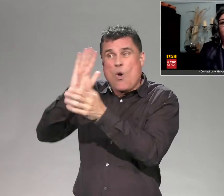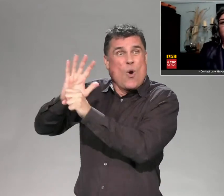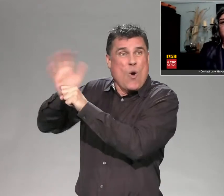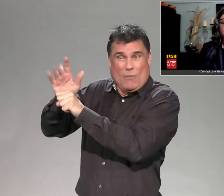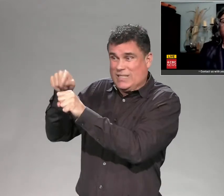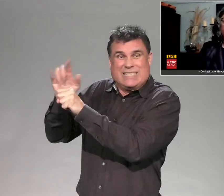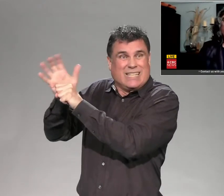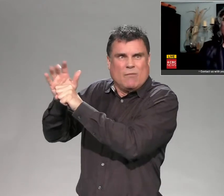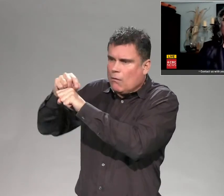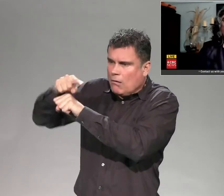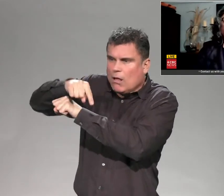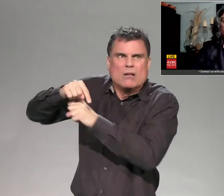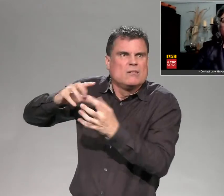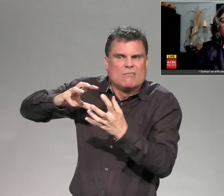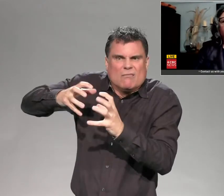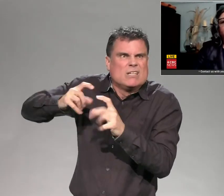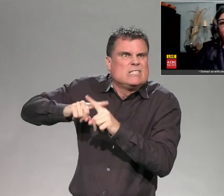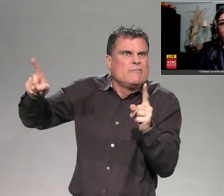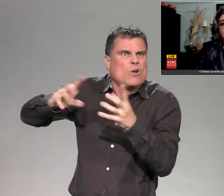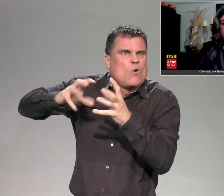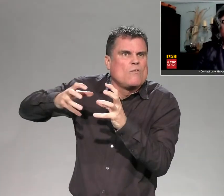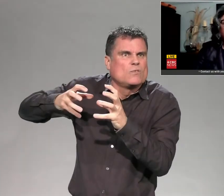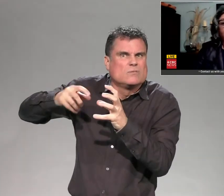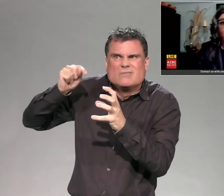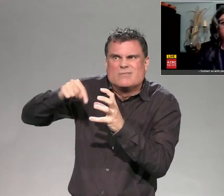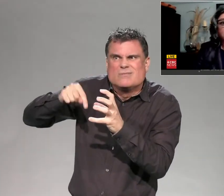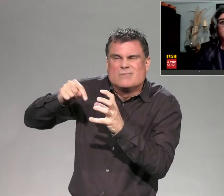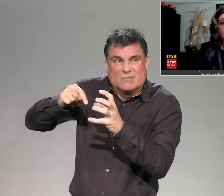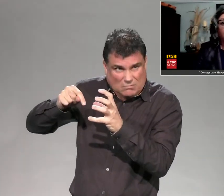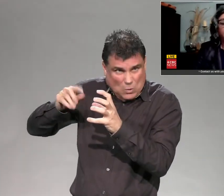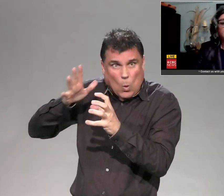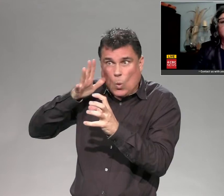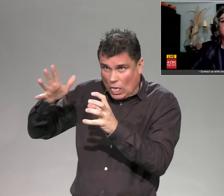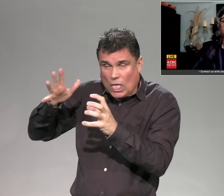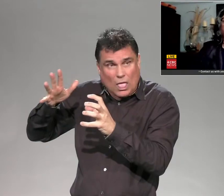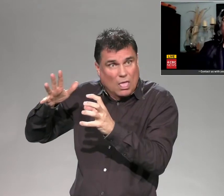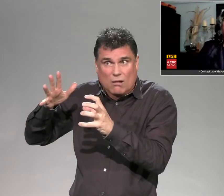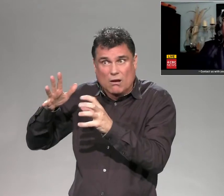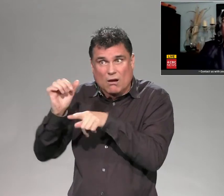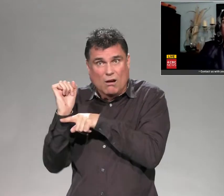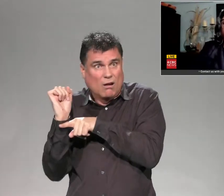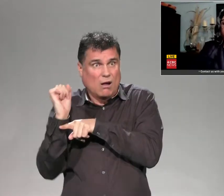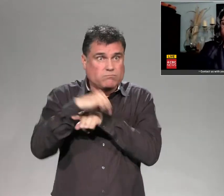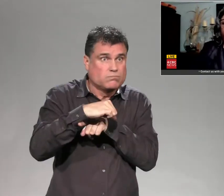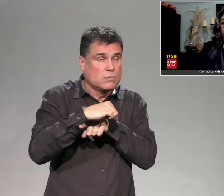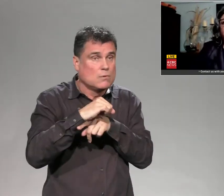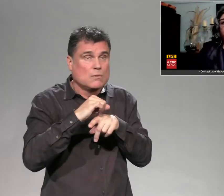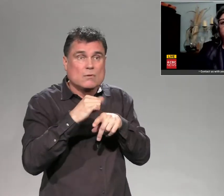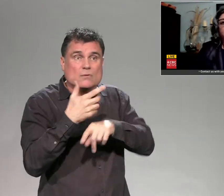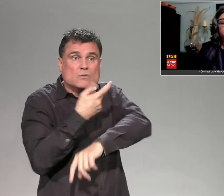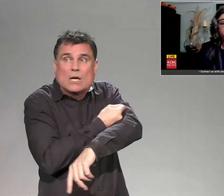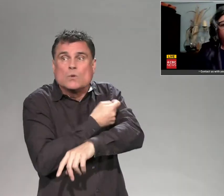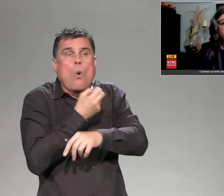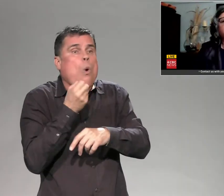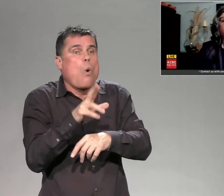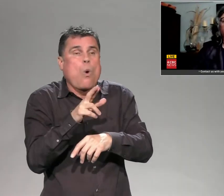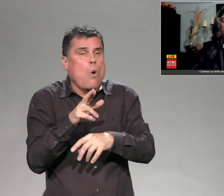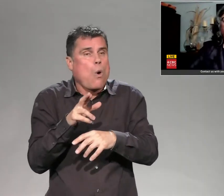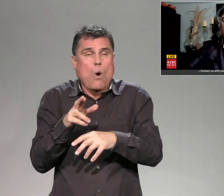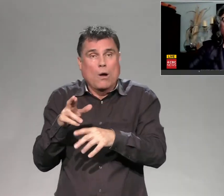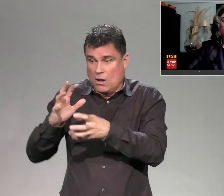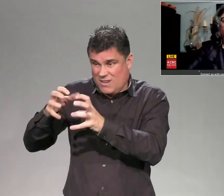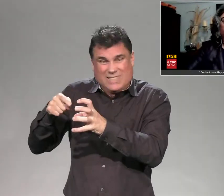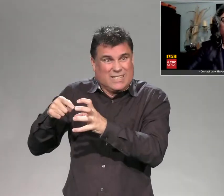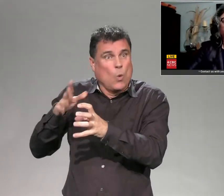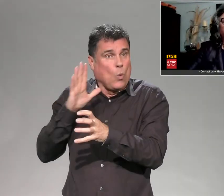this vaccine, or whether or not viruses, as viruses always do, the virus will change a little